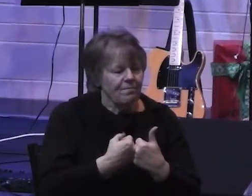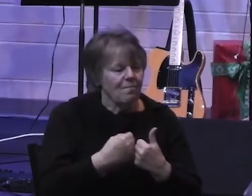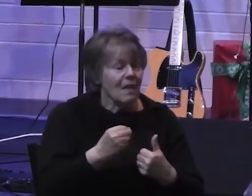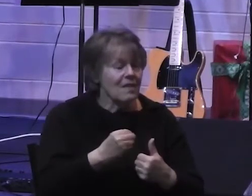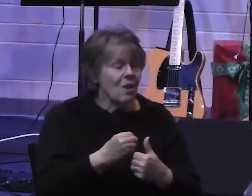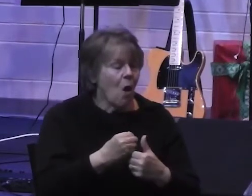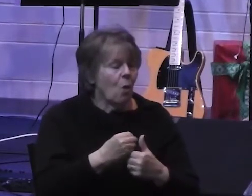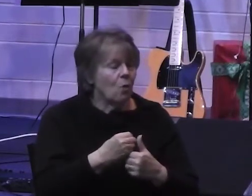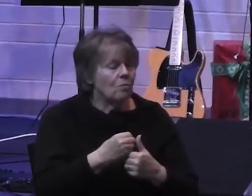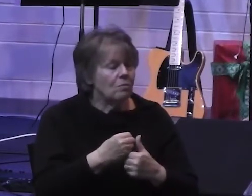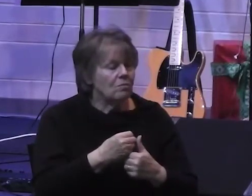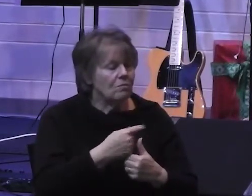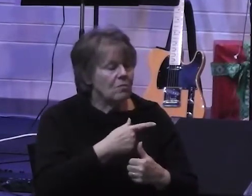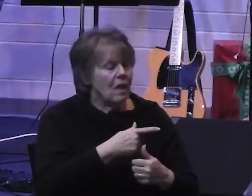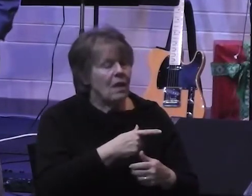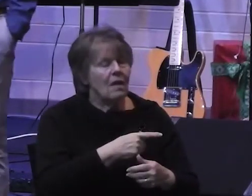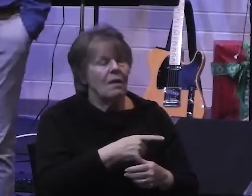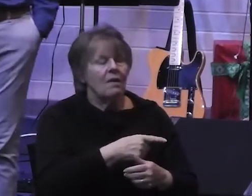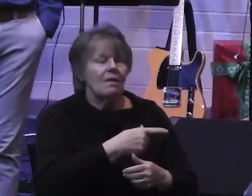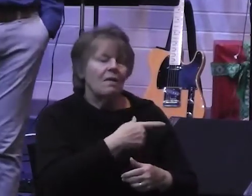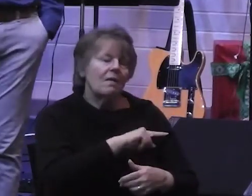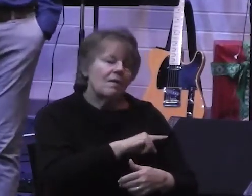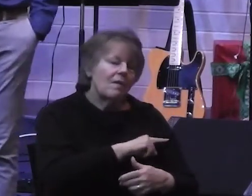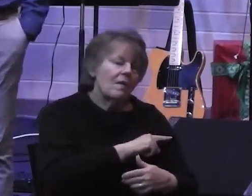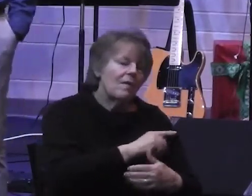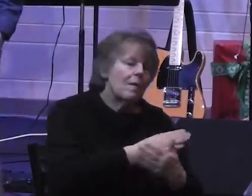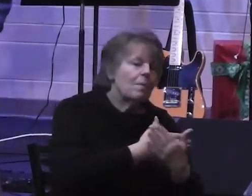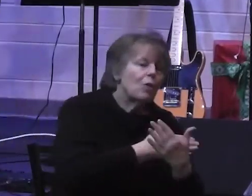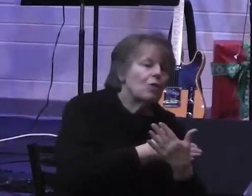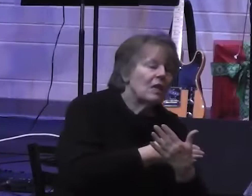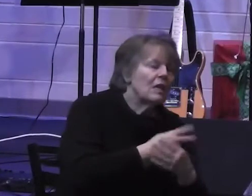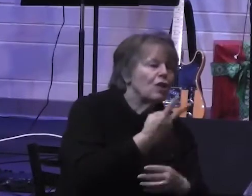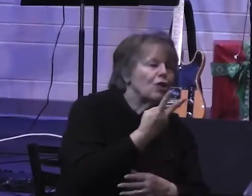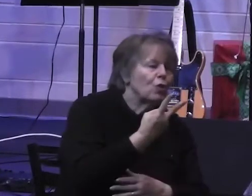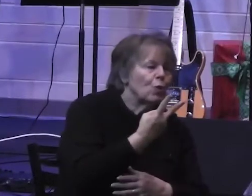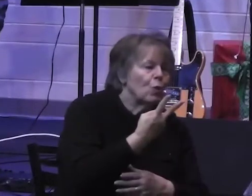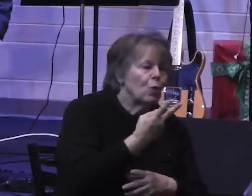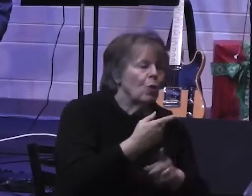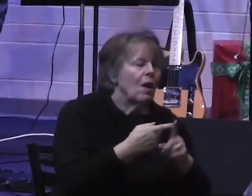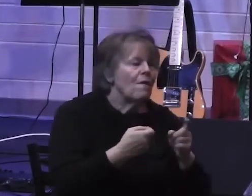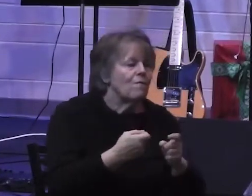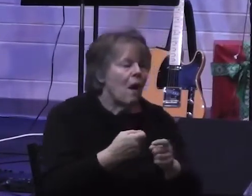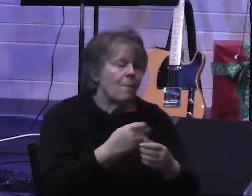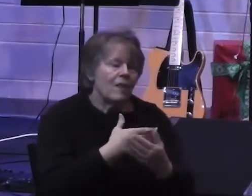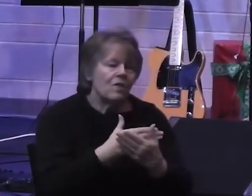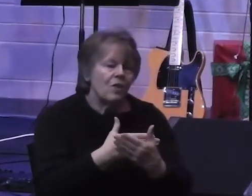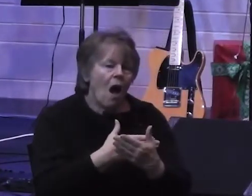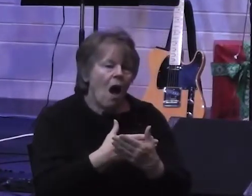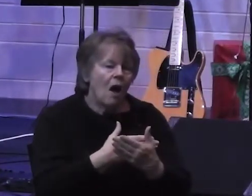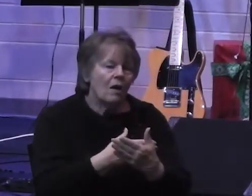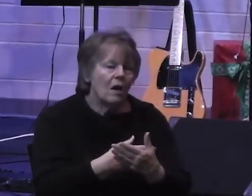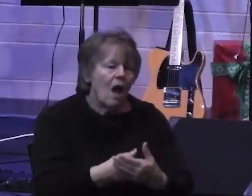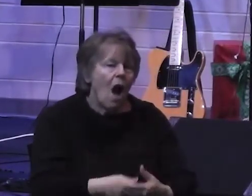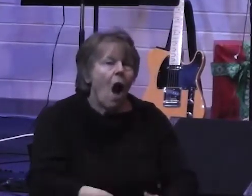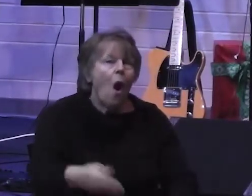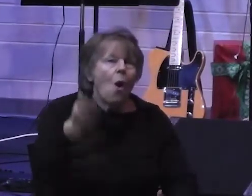So they're going to play two refrains from the song, O Come, Emmanuel. The promise that we